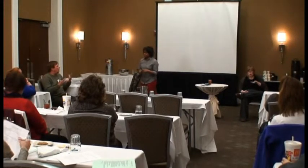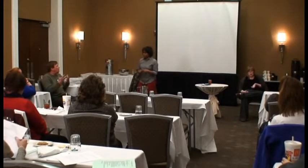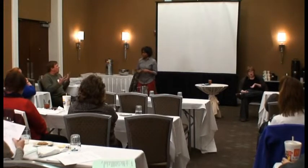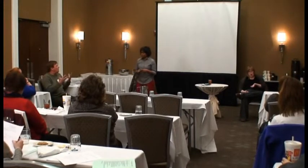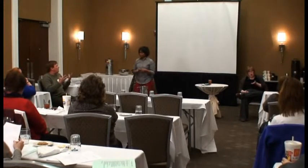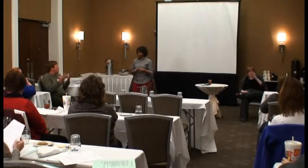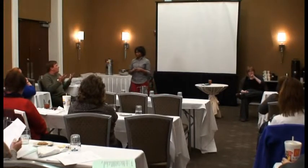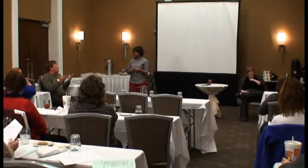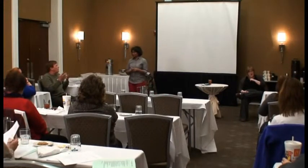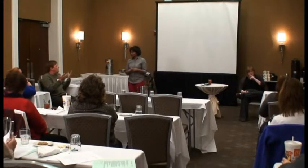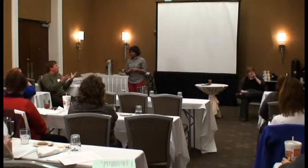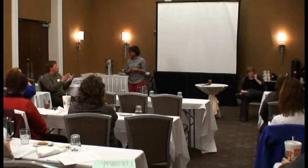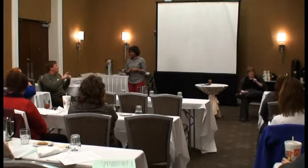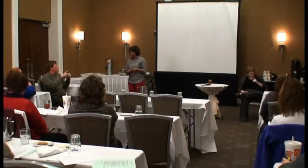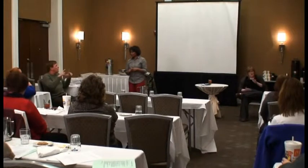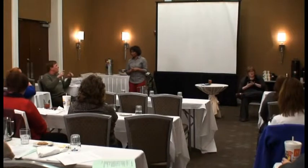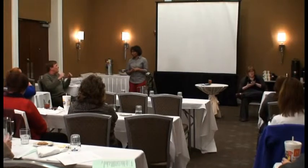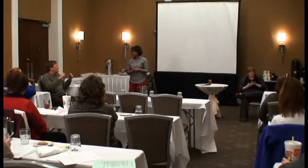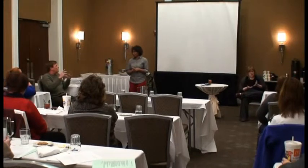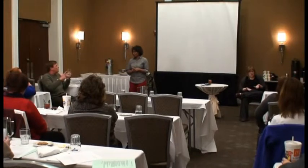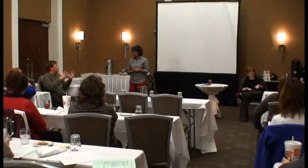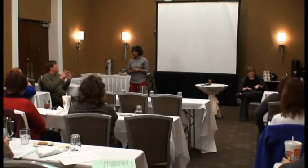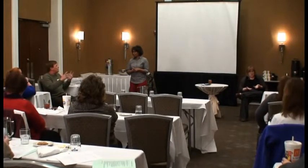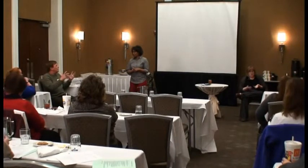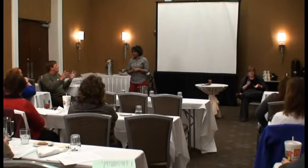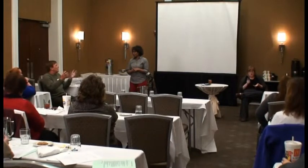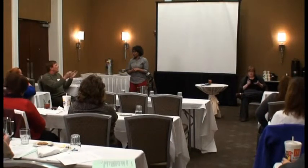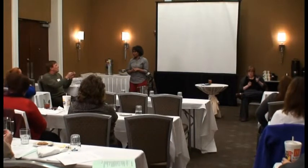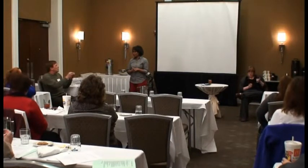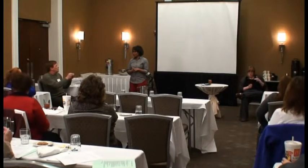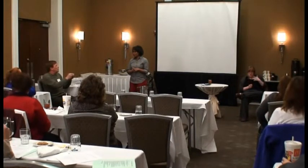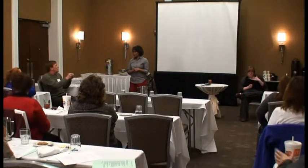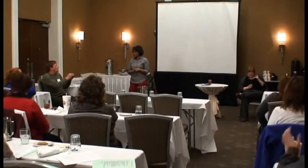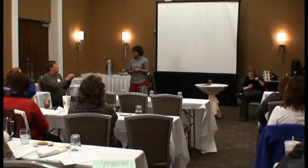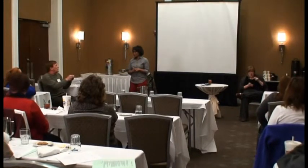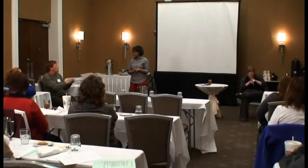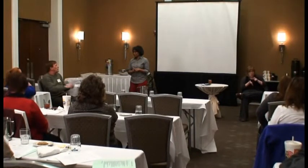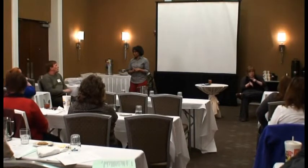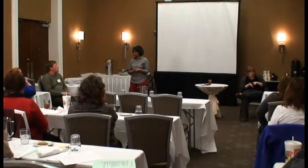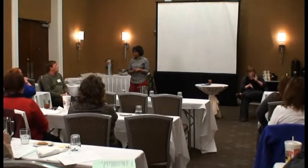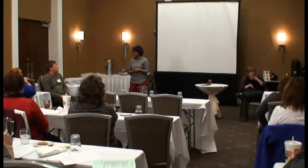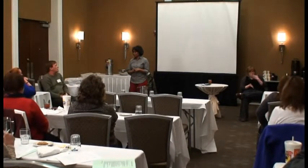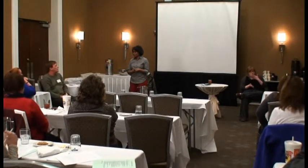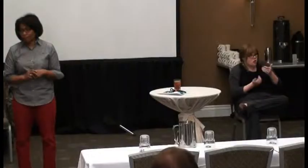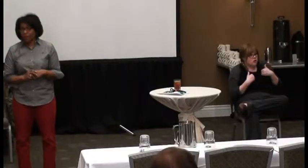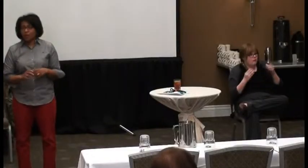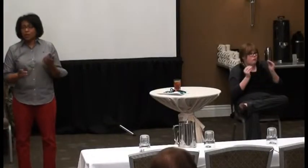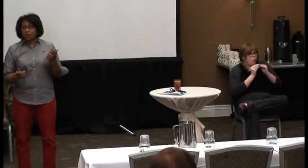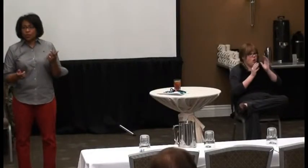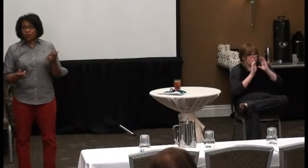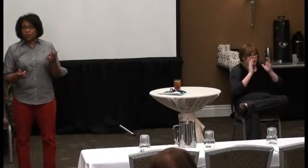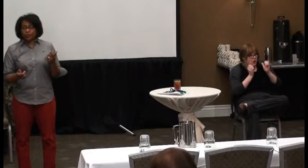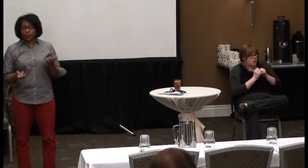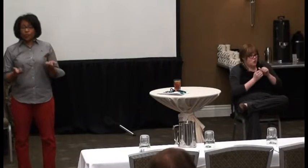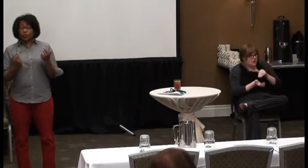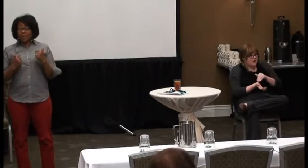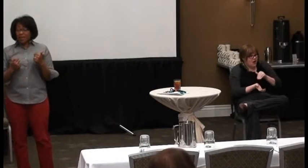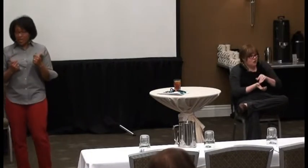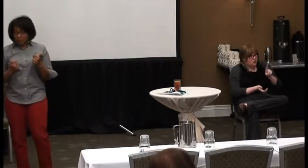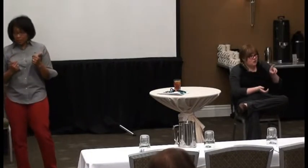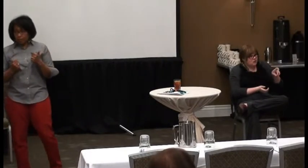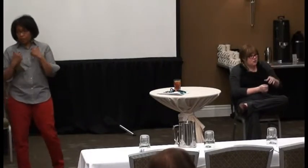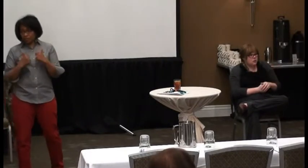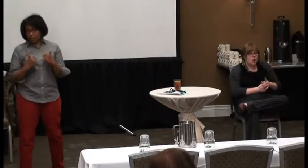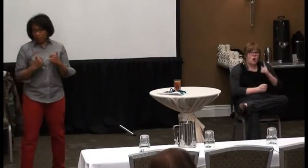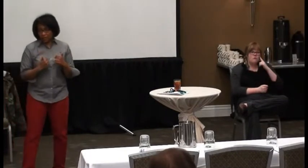So how would the note to you be the answer to getting more communication with the doctor? For